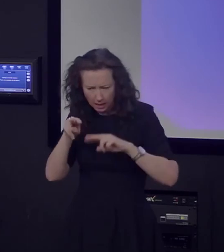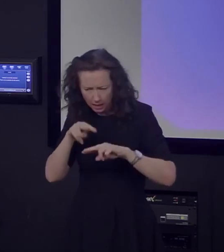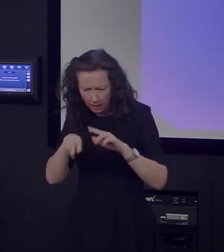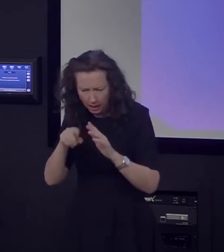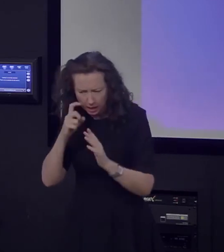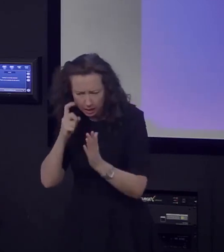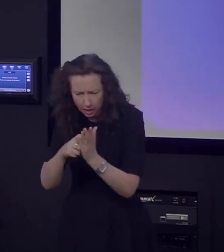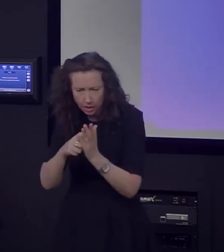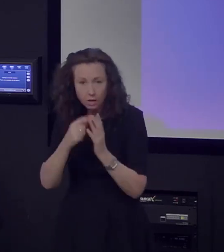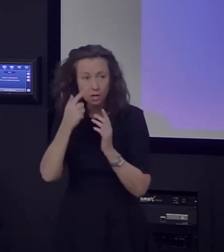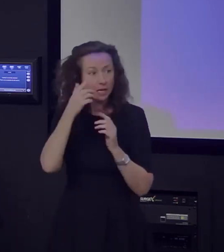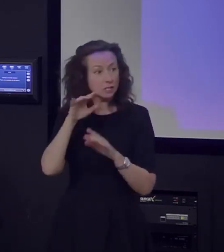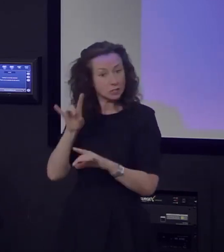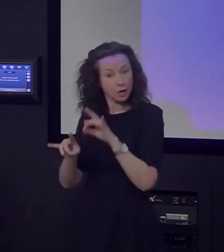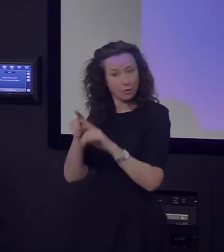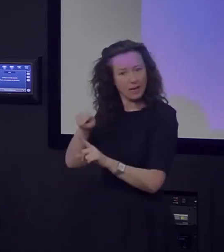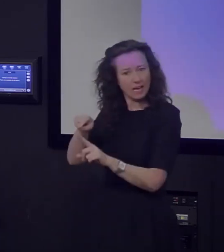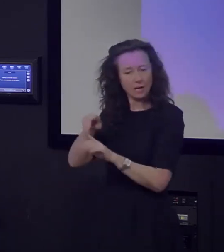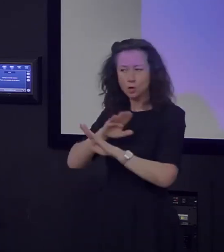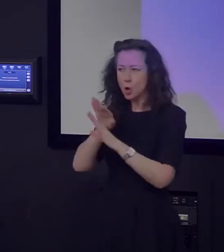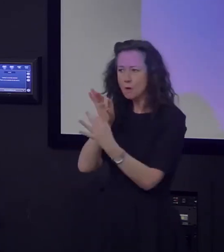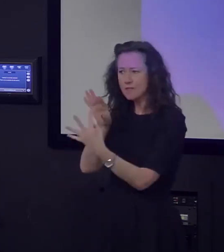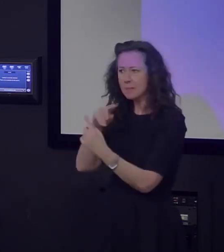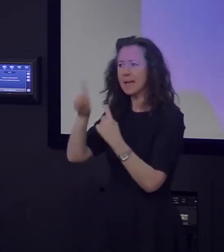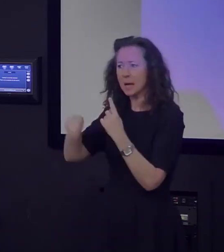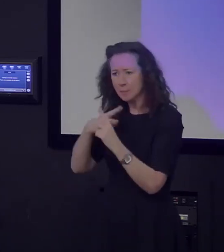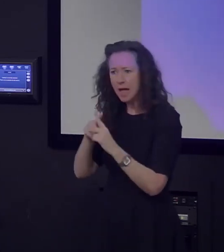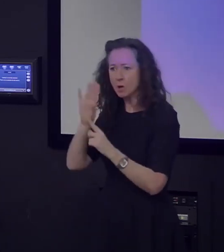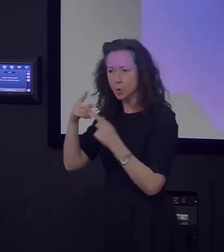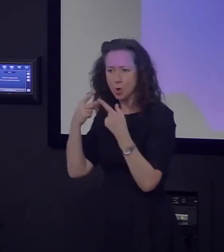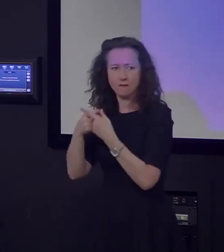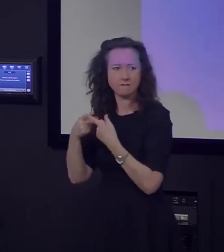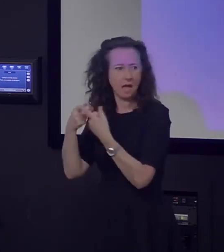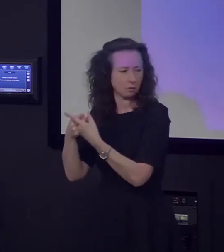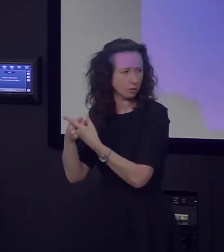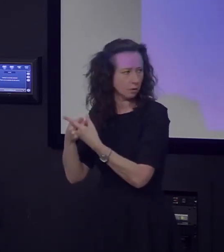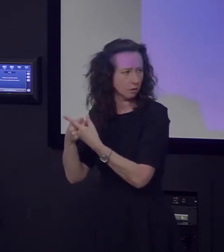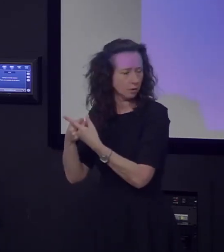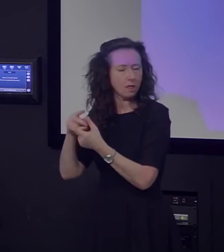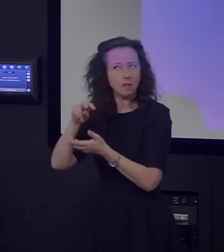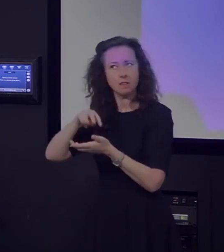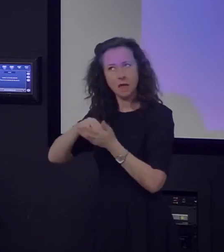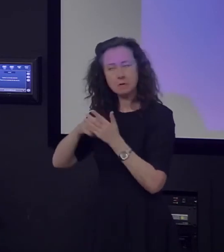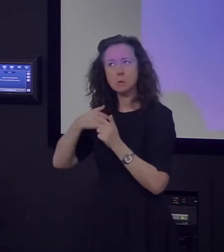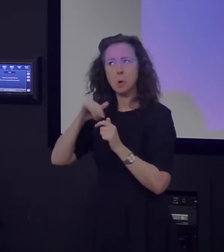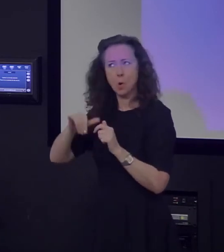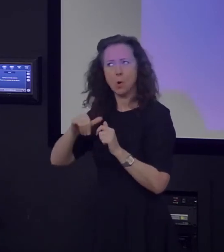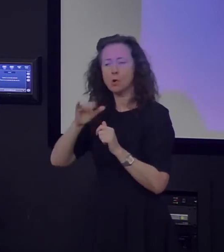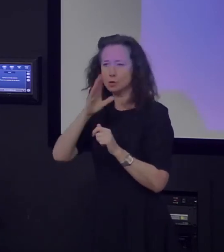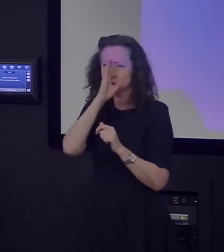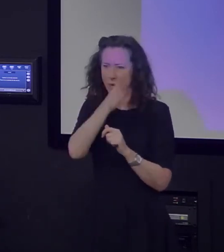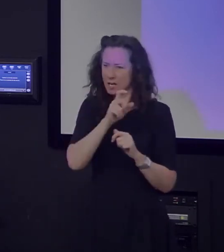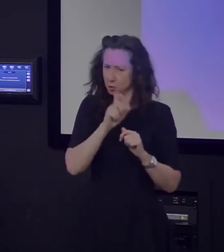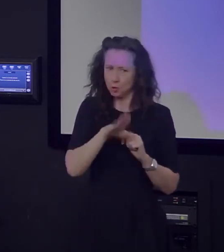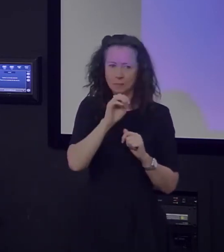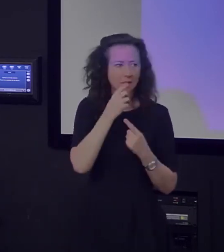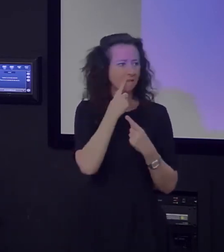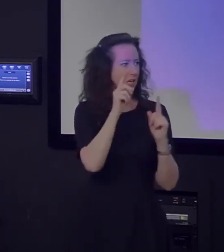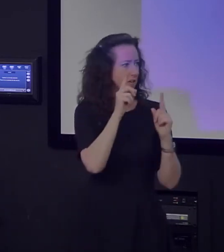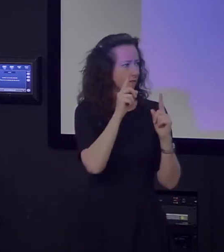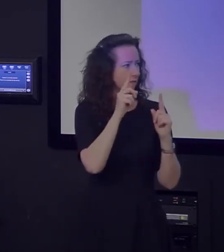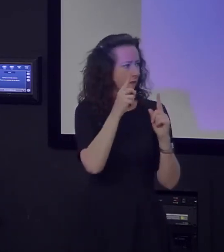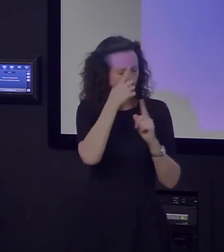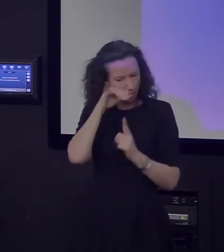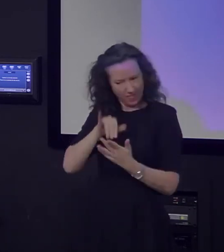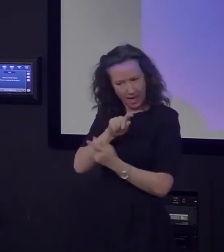confound. And so this seems like a domain in which direct instruction should be very effective. If there's other contexts in which there's